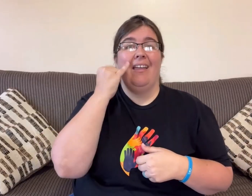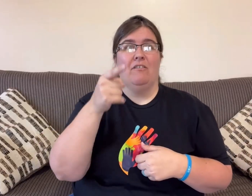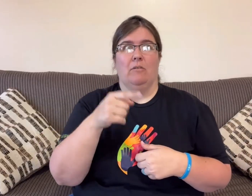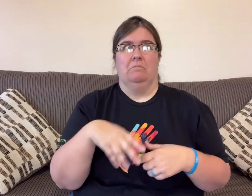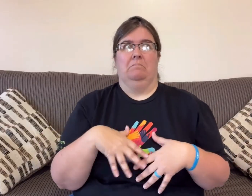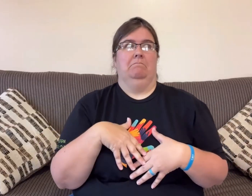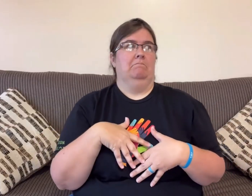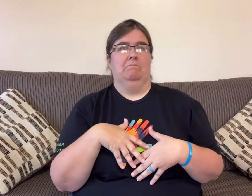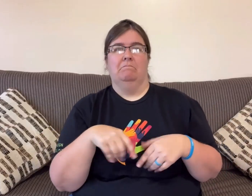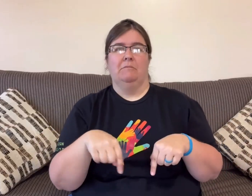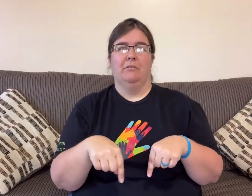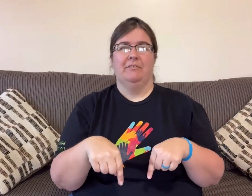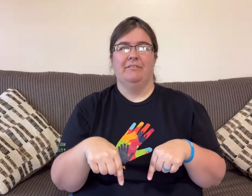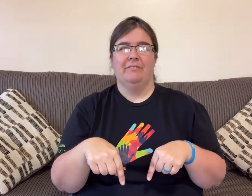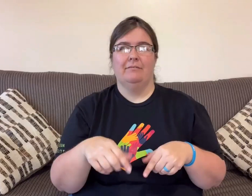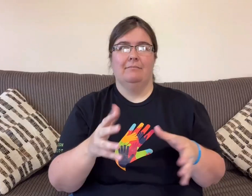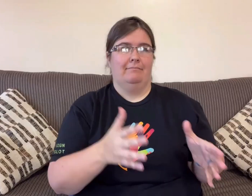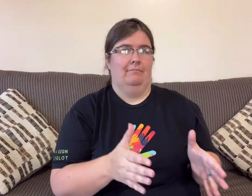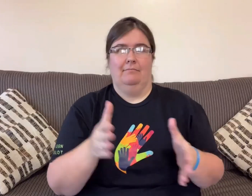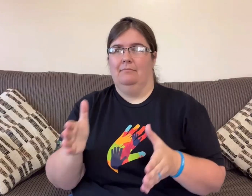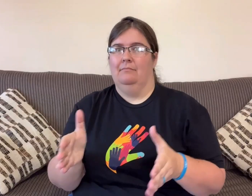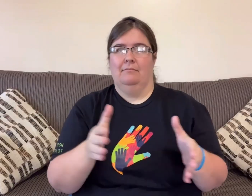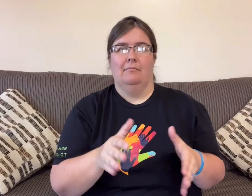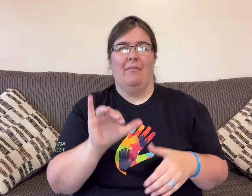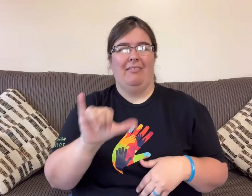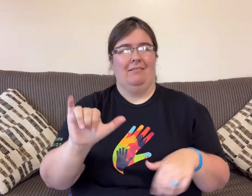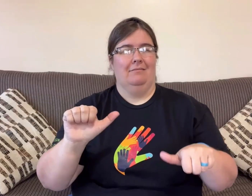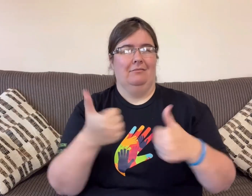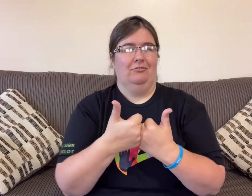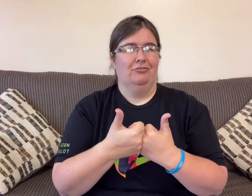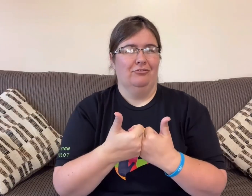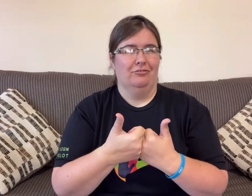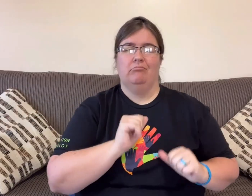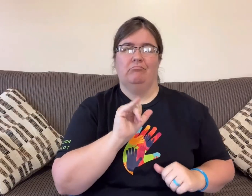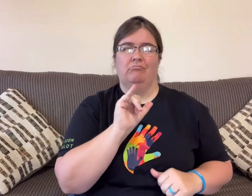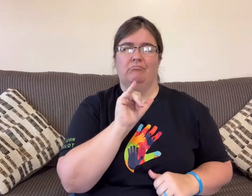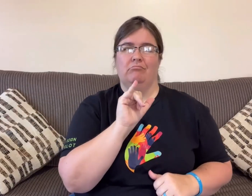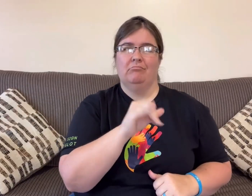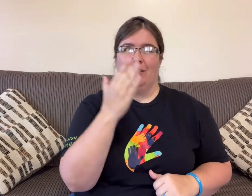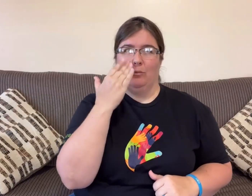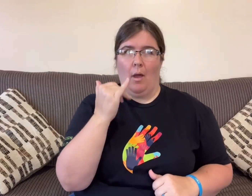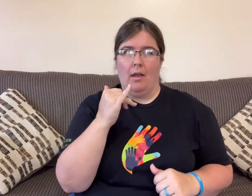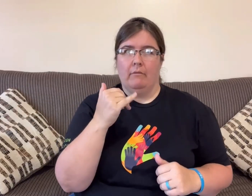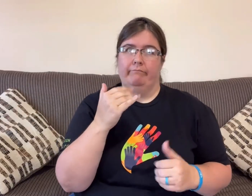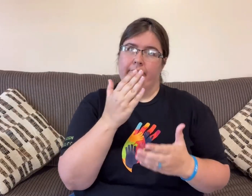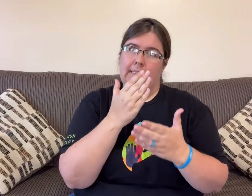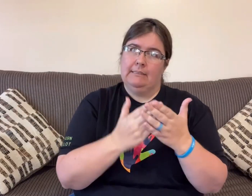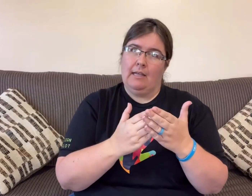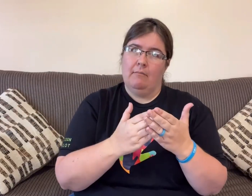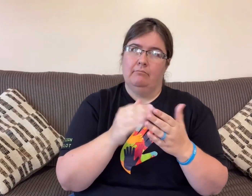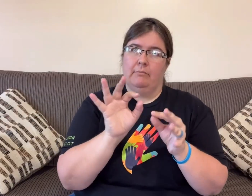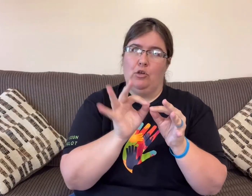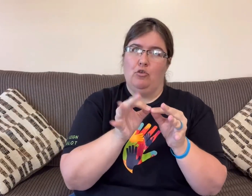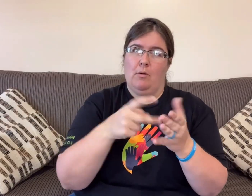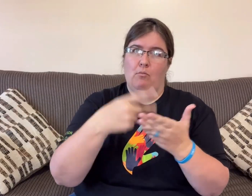nervous about assuming roles, this could be a challenge. And that's why some interpreting programs strongly